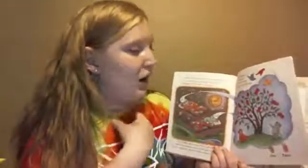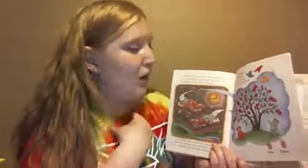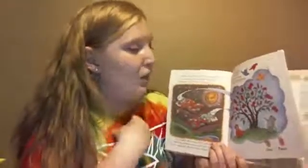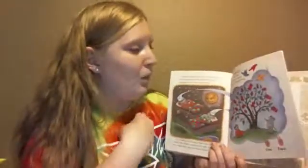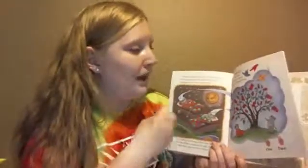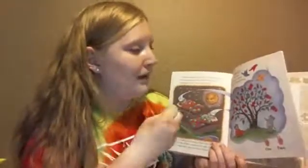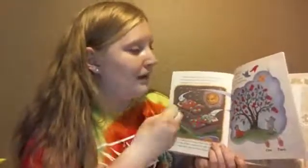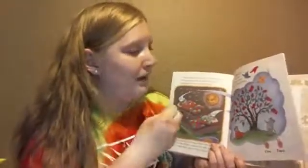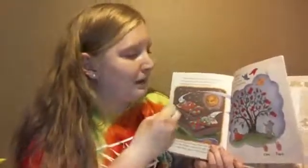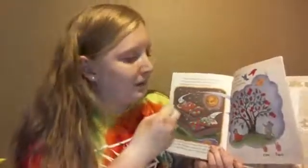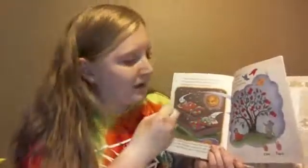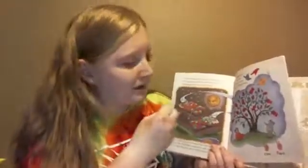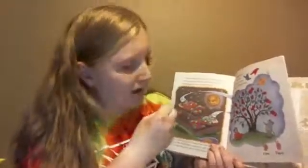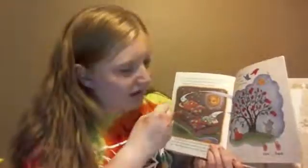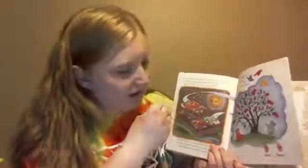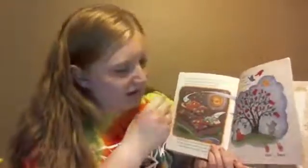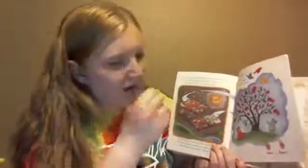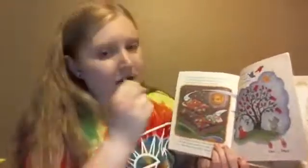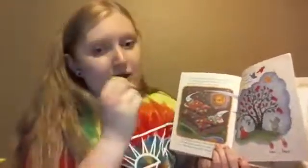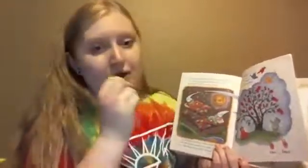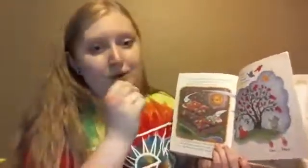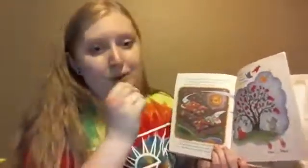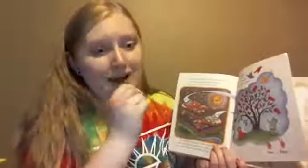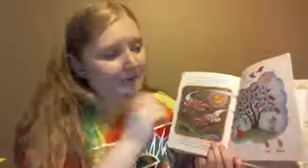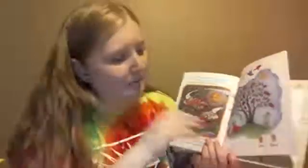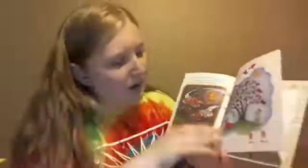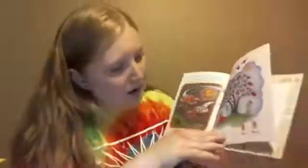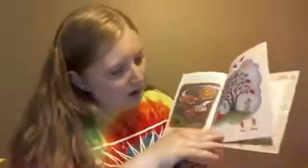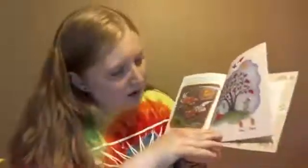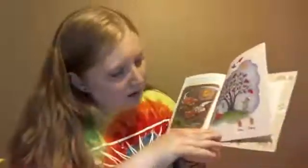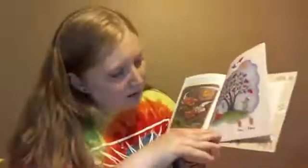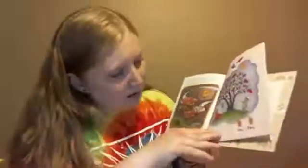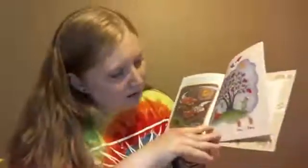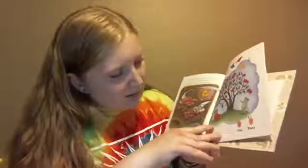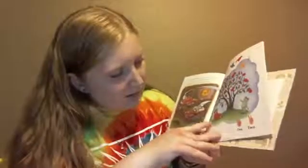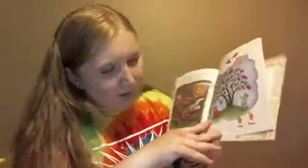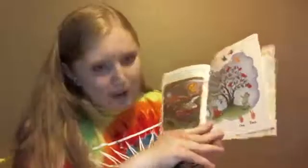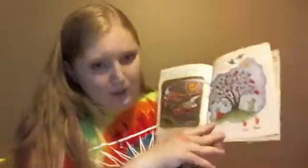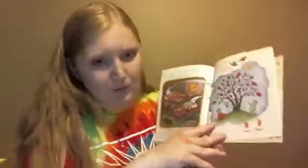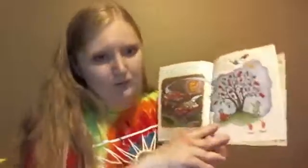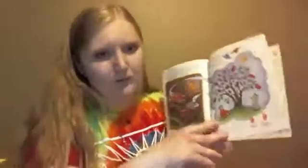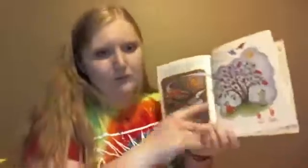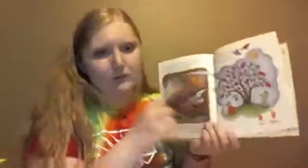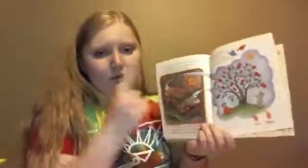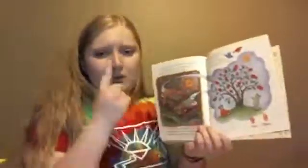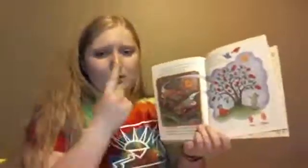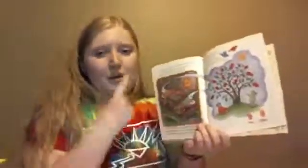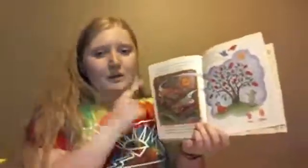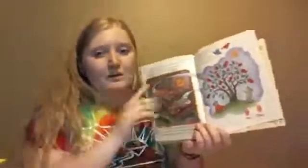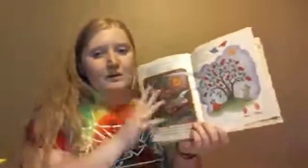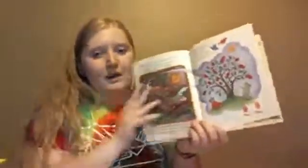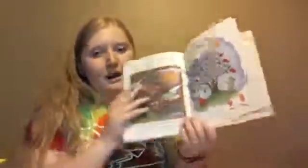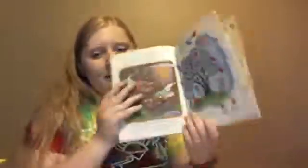all white when you counted 3. Can you count? remember from our last